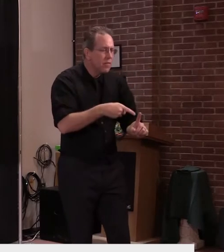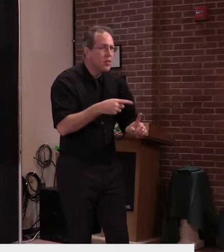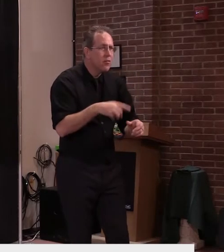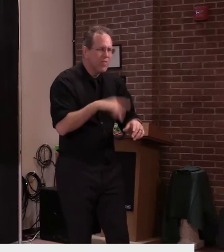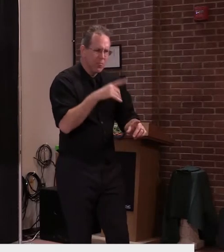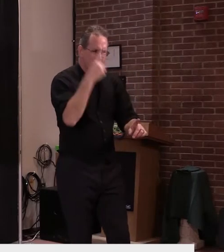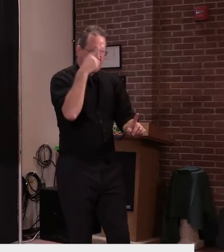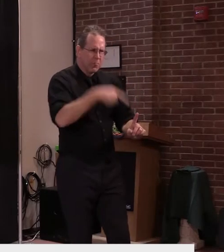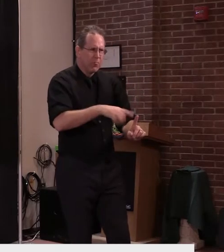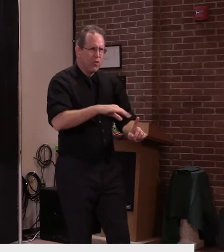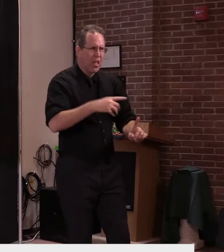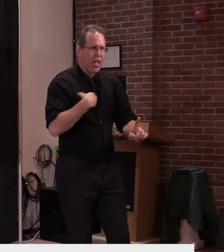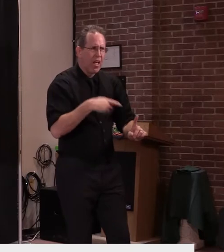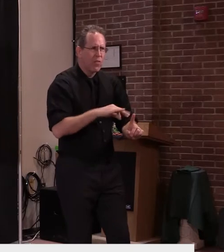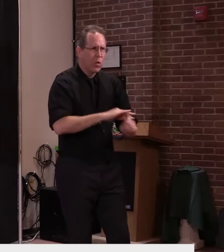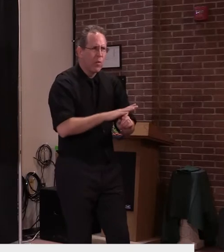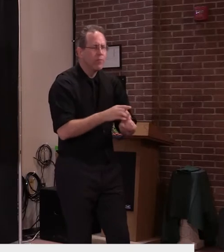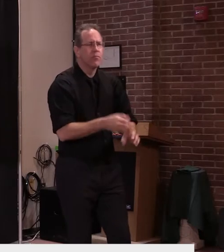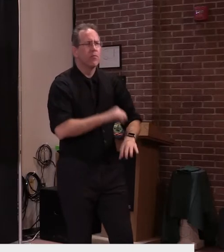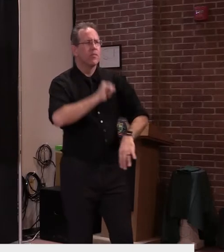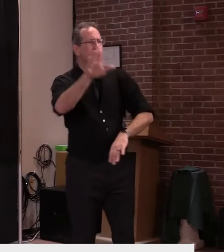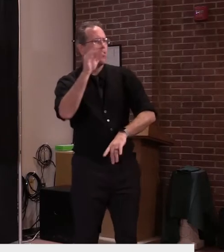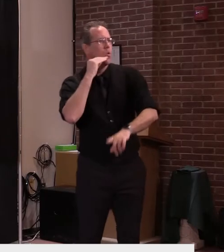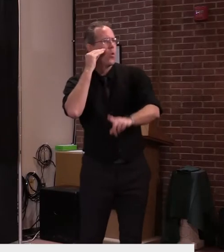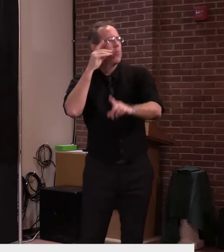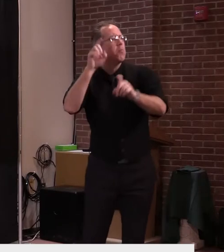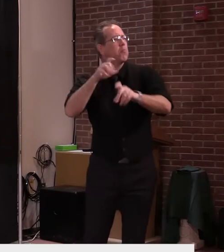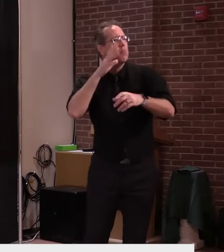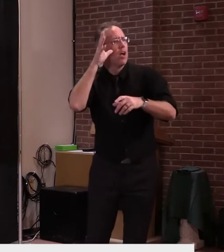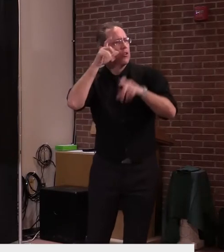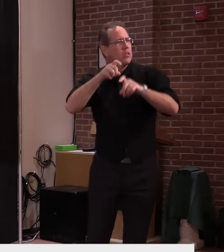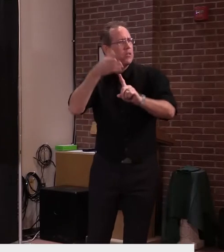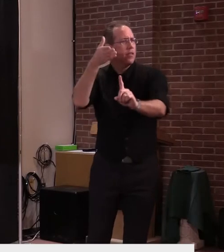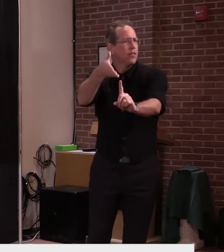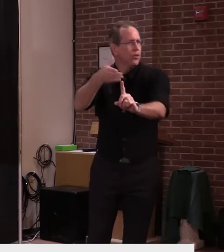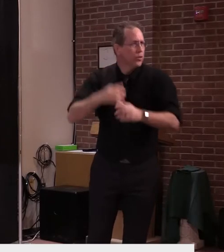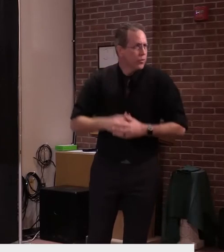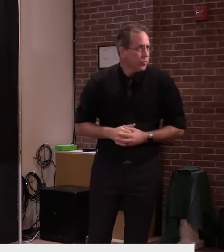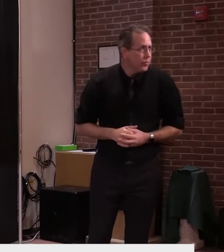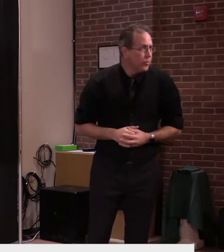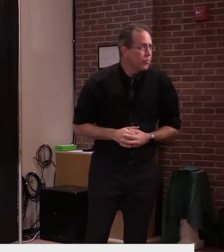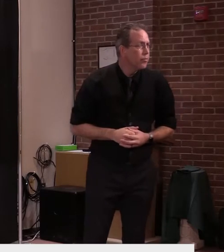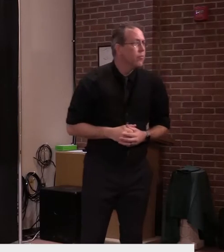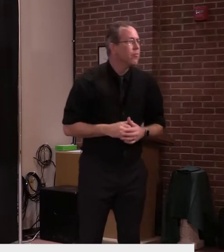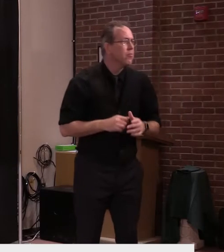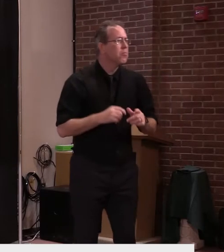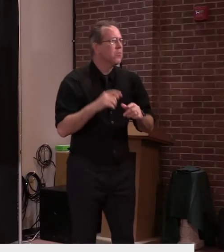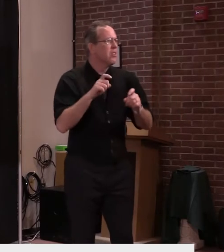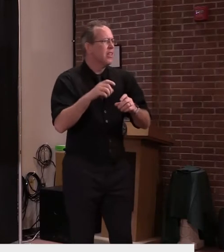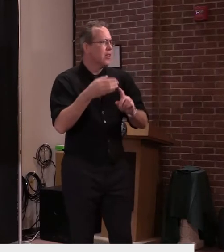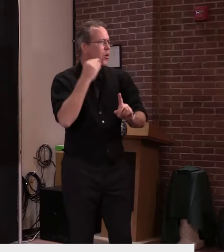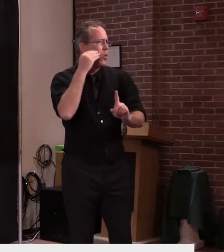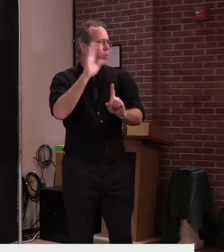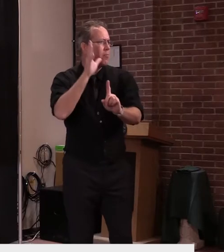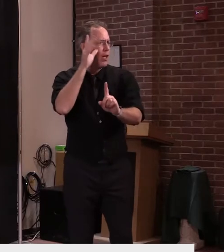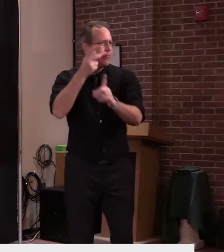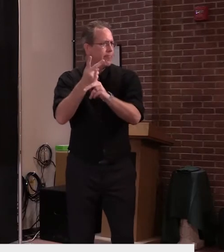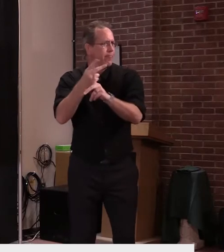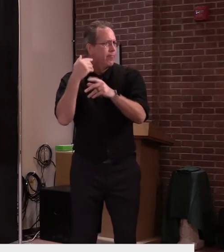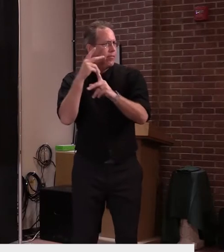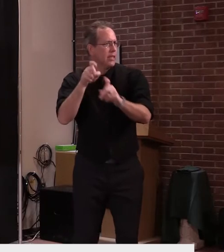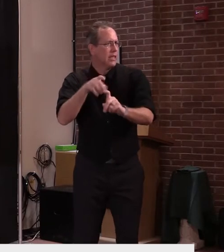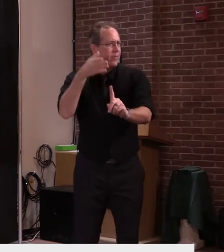a negative test, that child will continue to be able to attend their childcare program that day. At